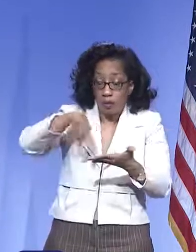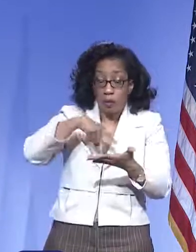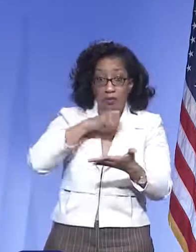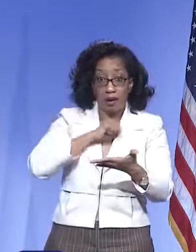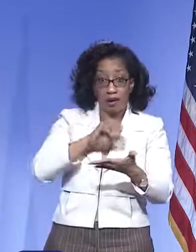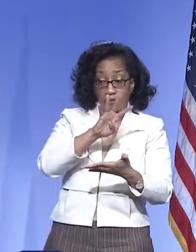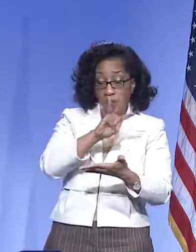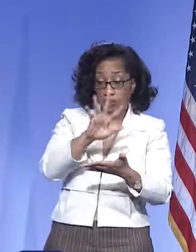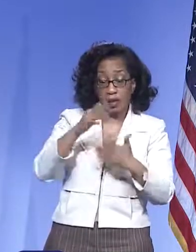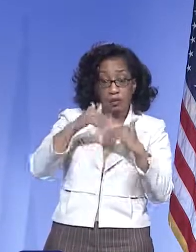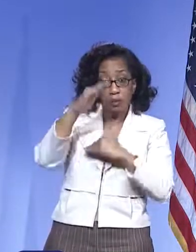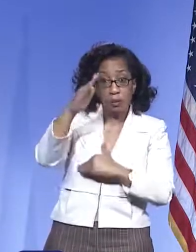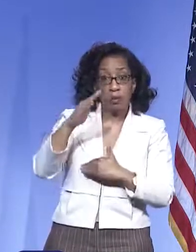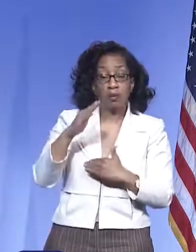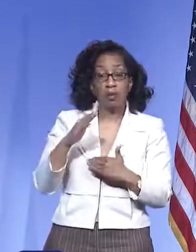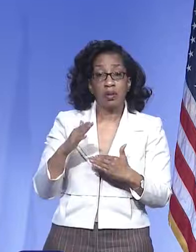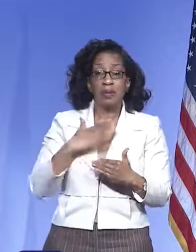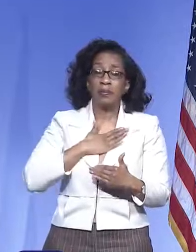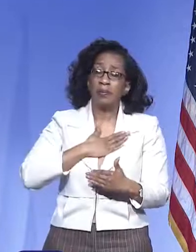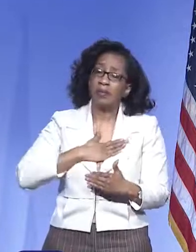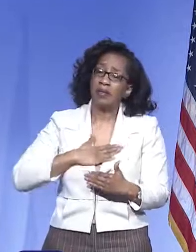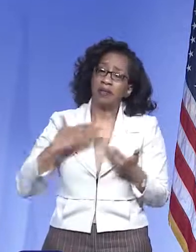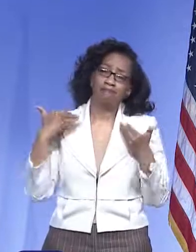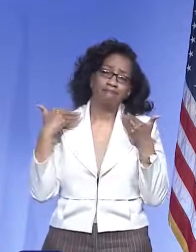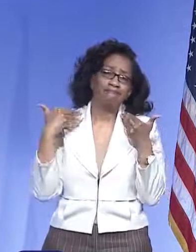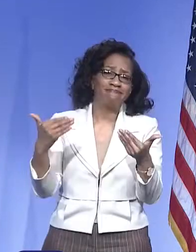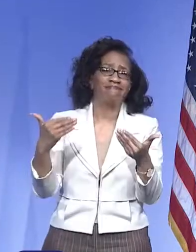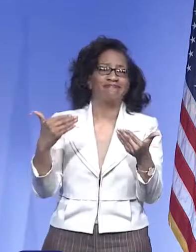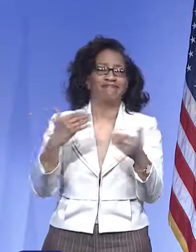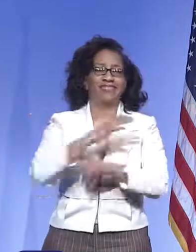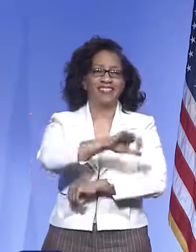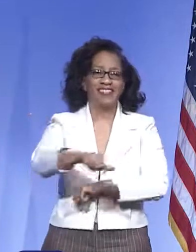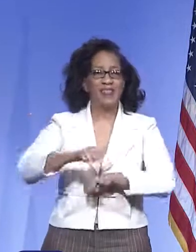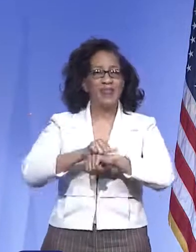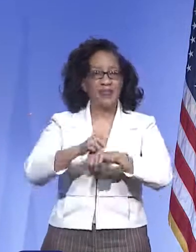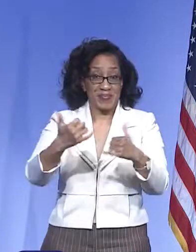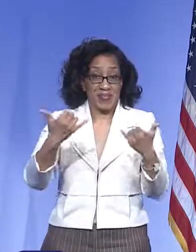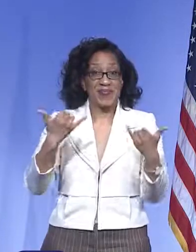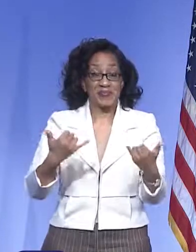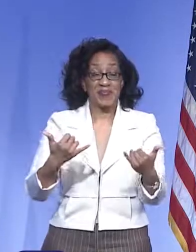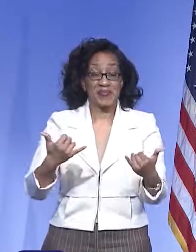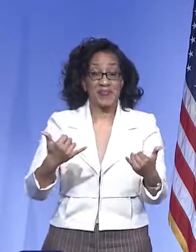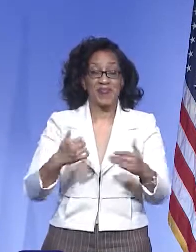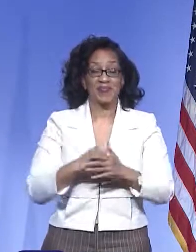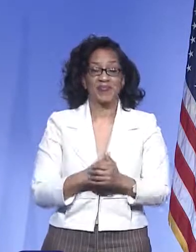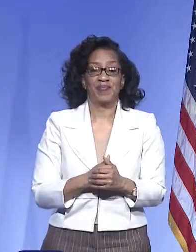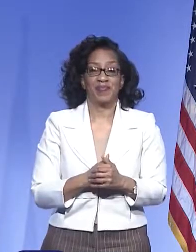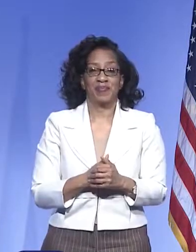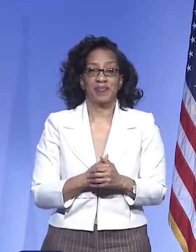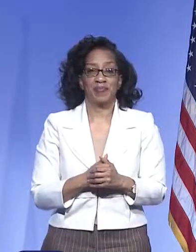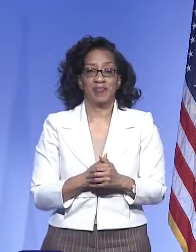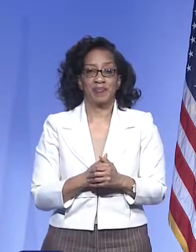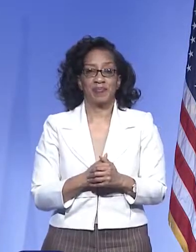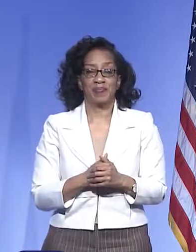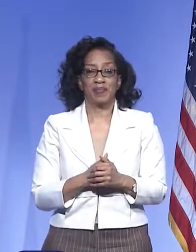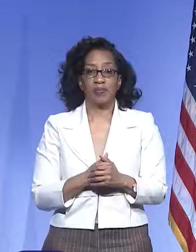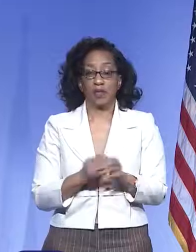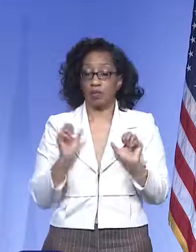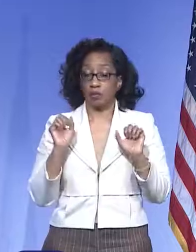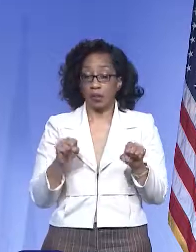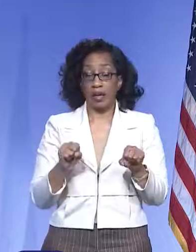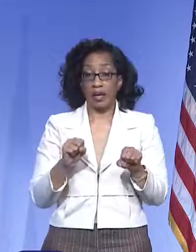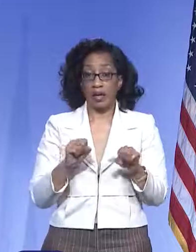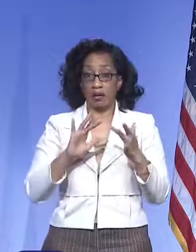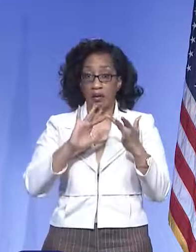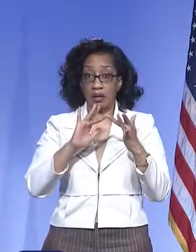up or in phase 3, please make yourself or take advantage of those appointments that we have available the balance of this week. And you can go online to